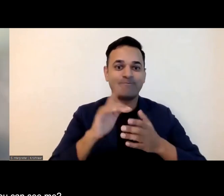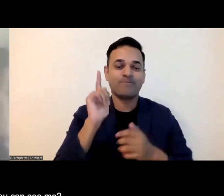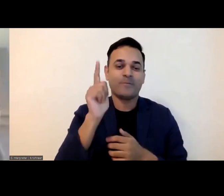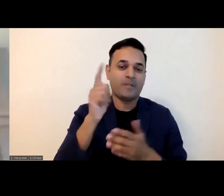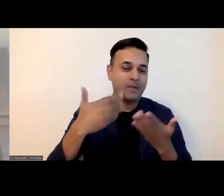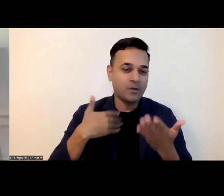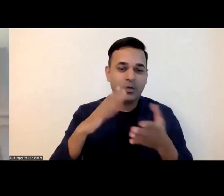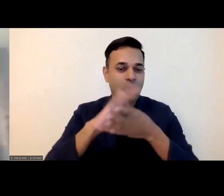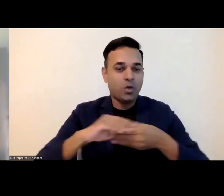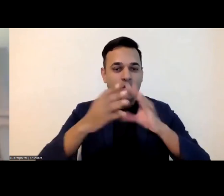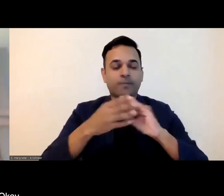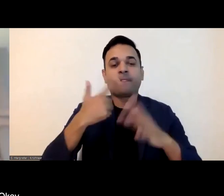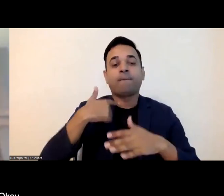me?